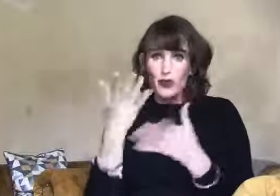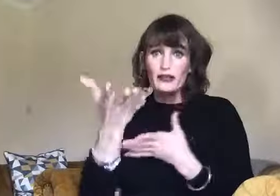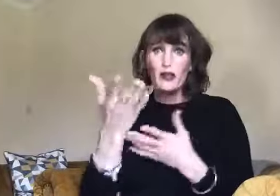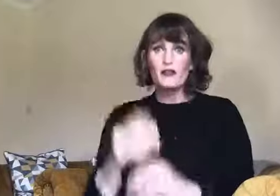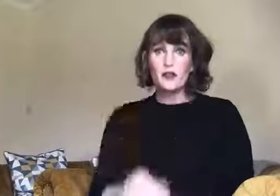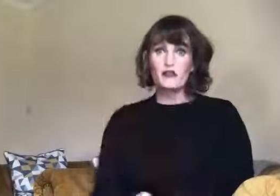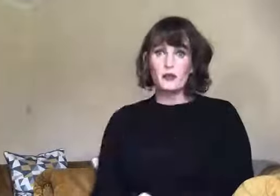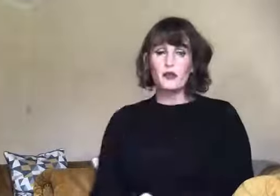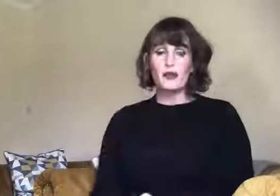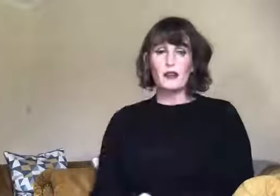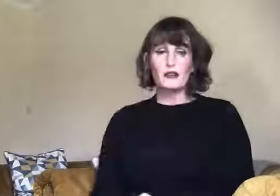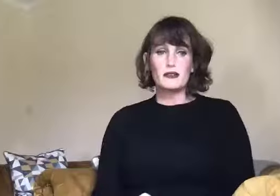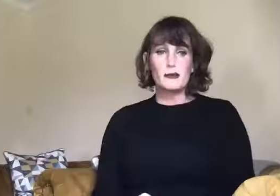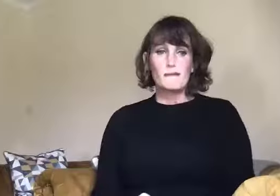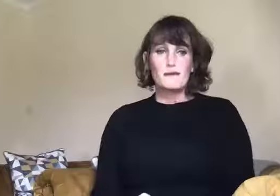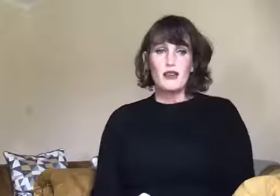ways that I've taught you guys.